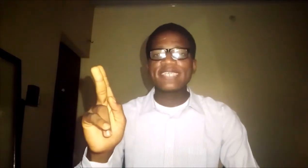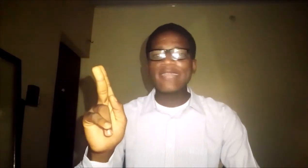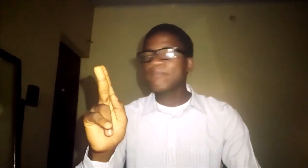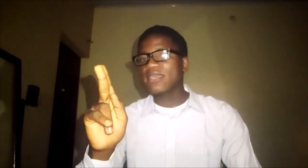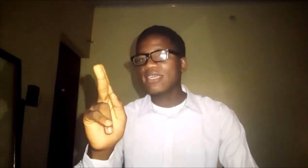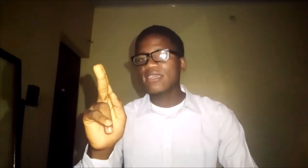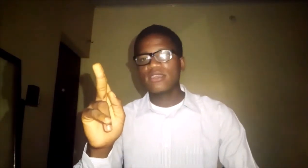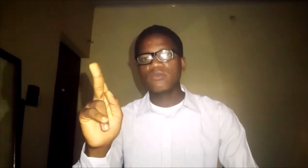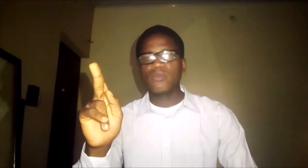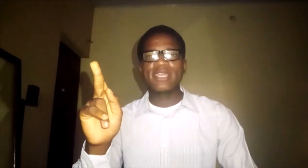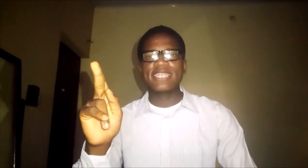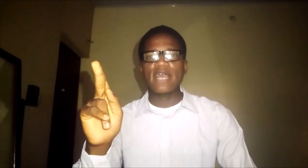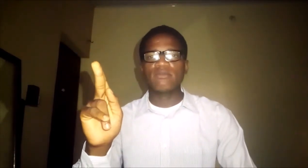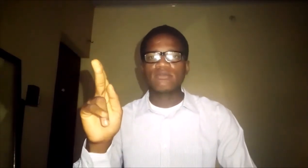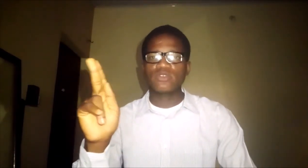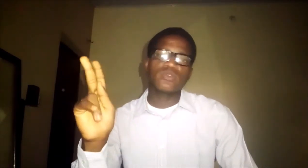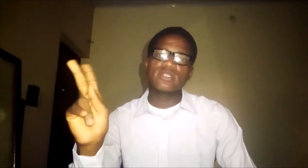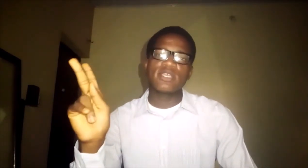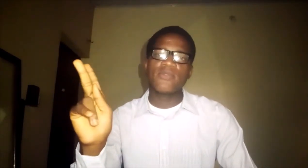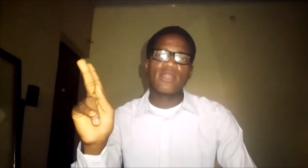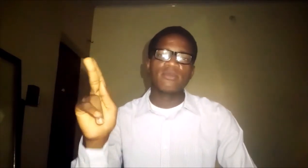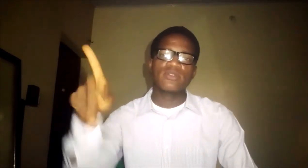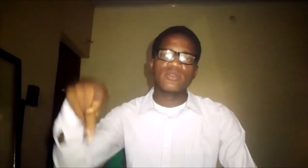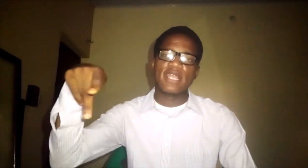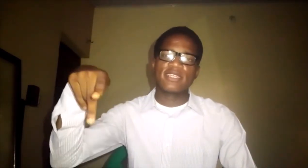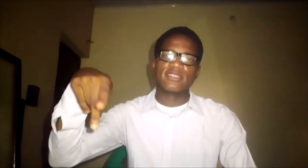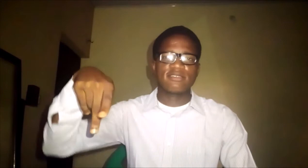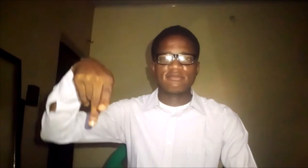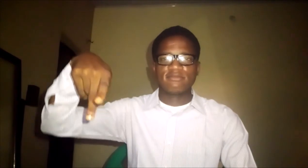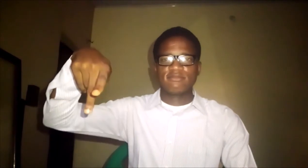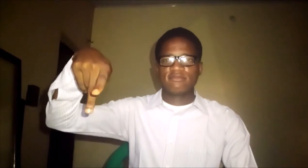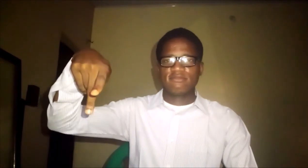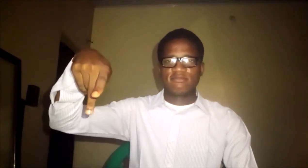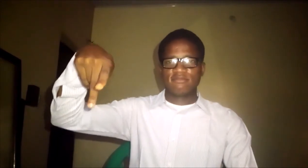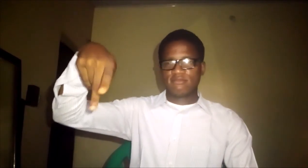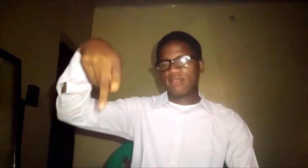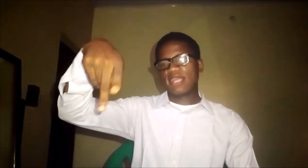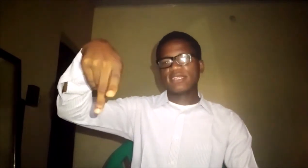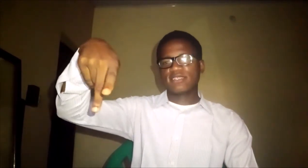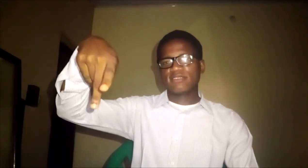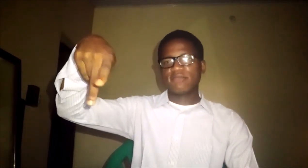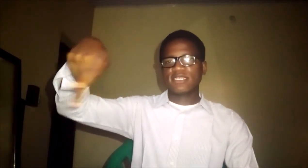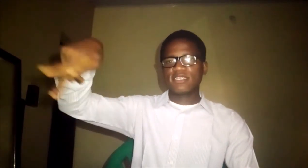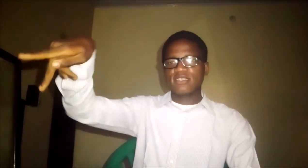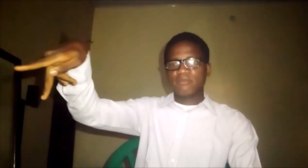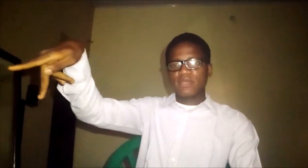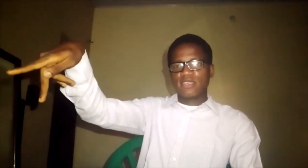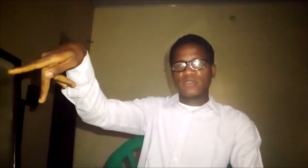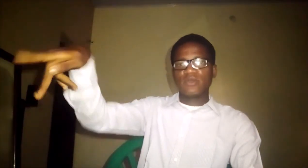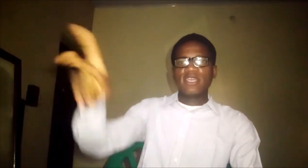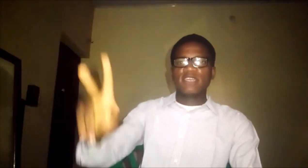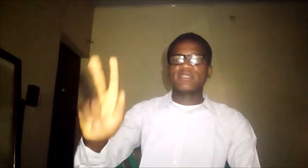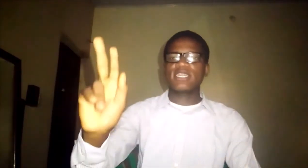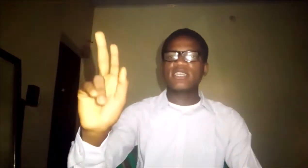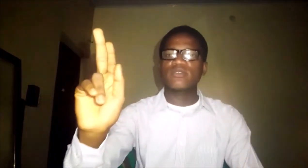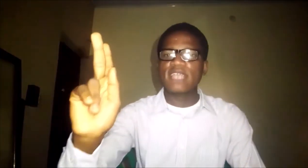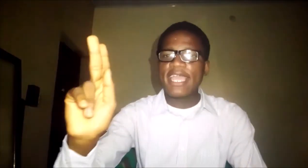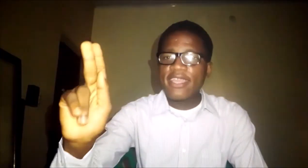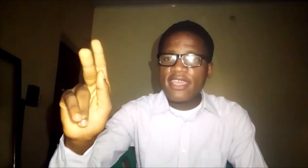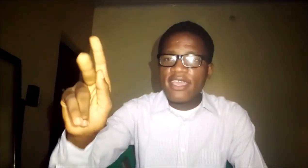sign P, we bring it down. So we do the same thing, but do it like this. Like this makes it P. So basically, you sign K and